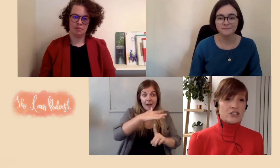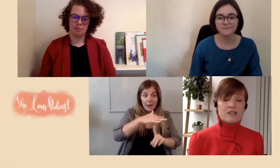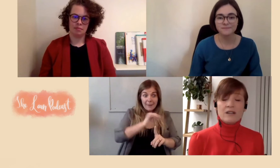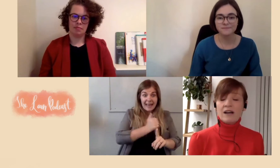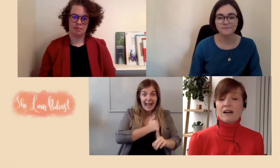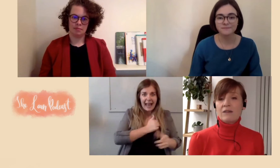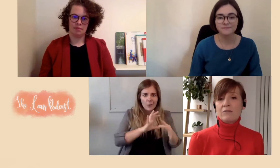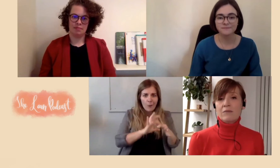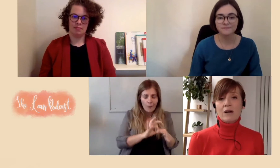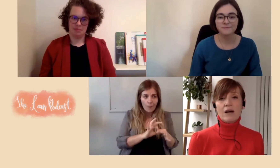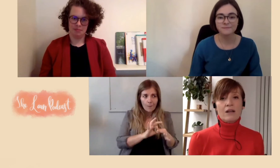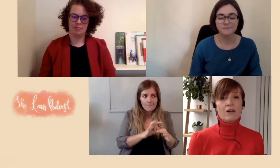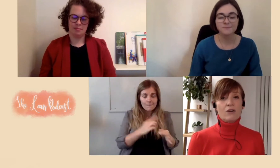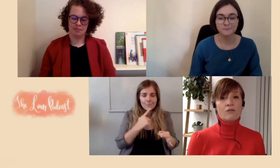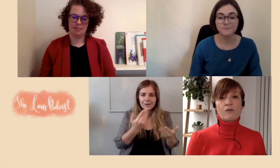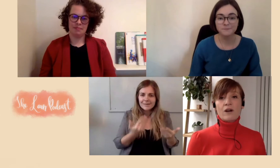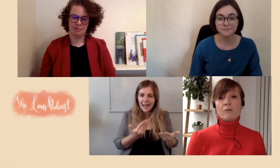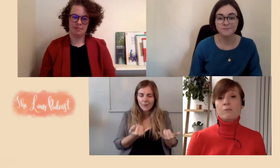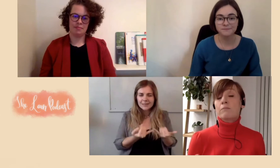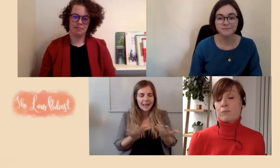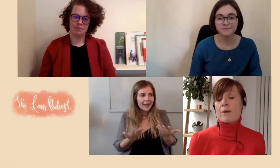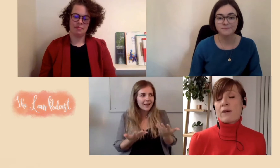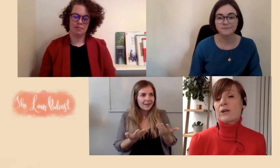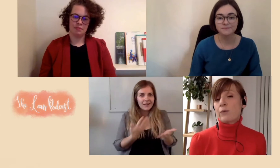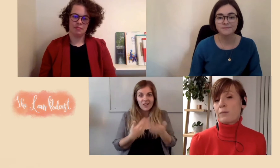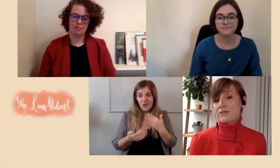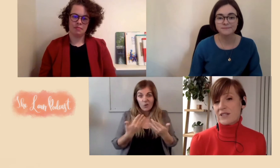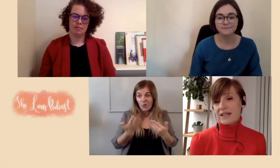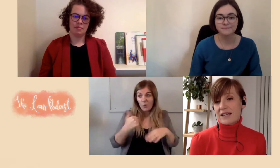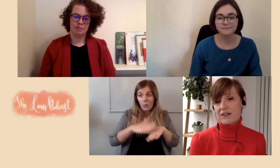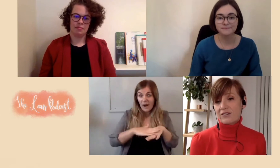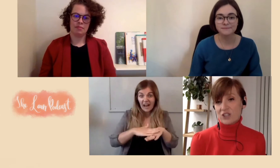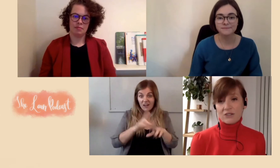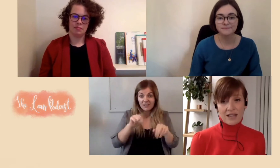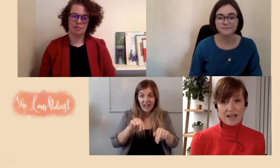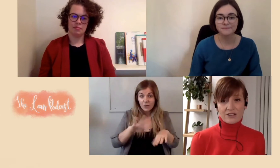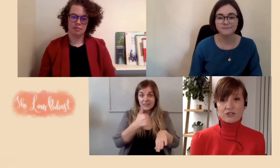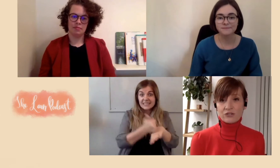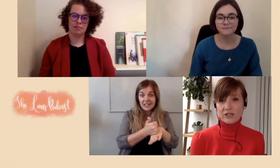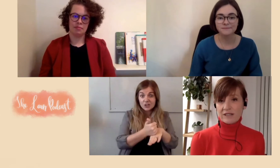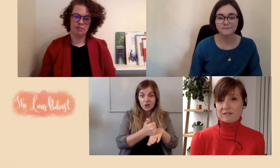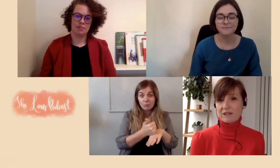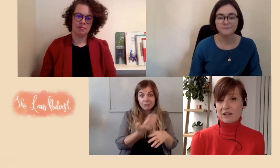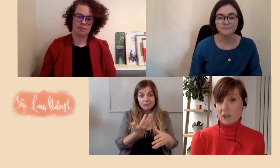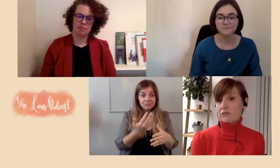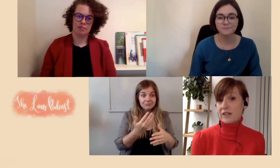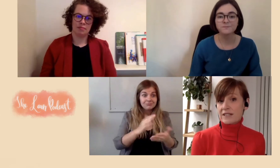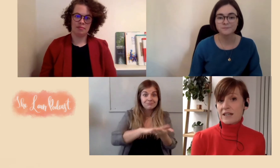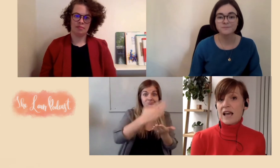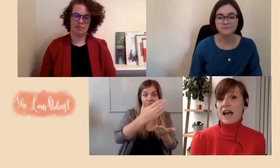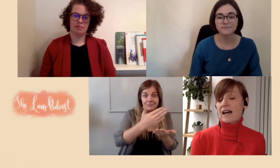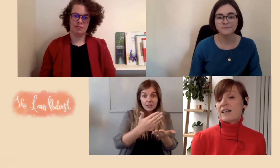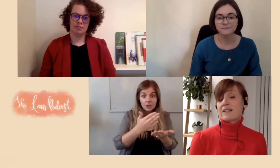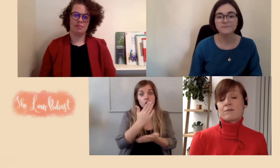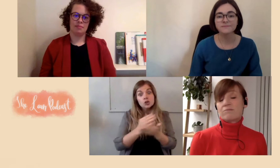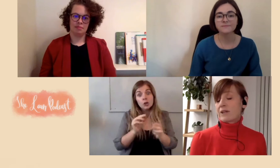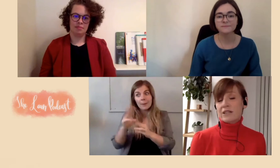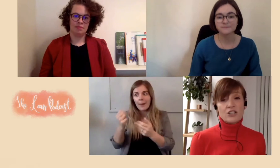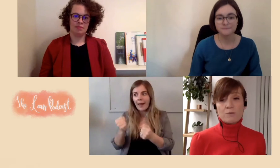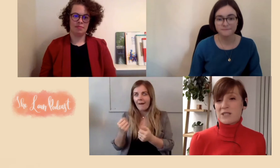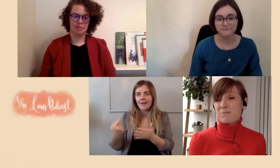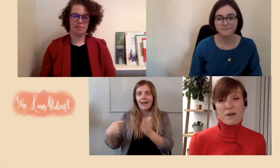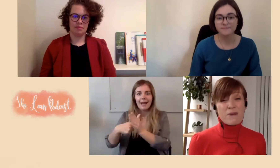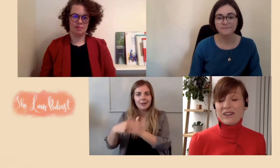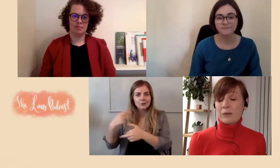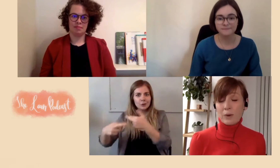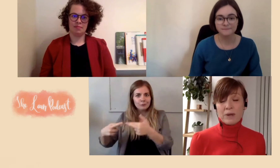home, so it's what space do we use? I mean, some people have the luxury of having designated space, but a lot of people don't have